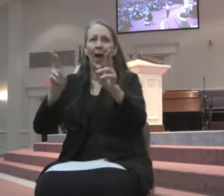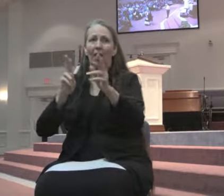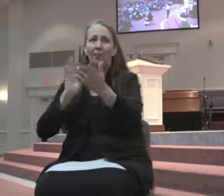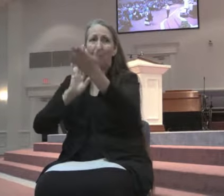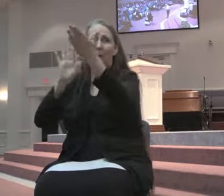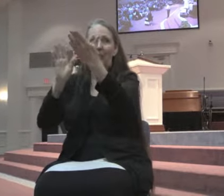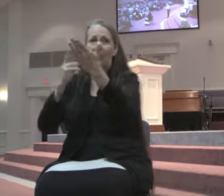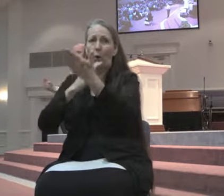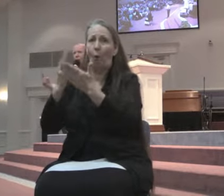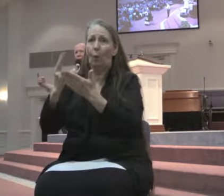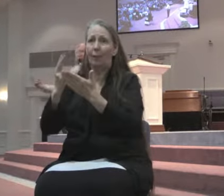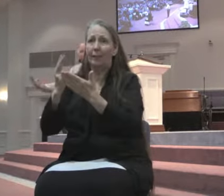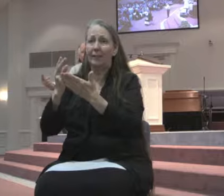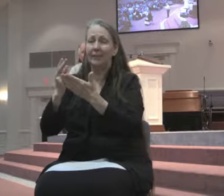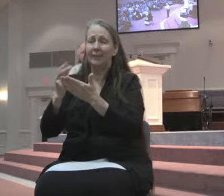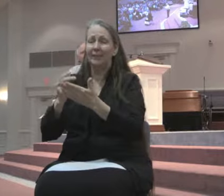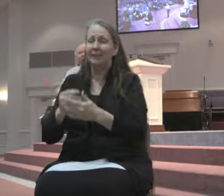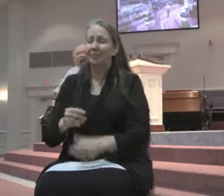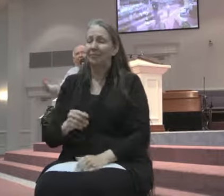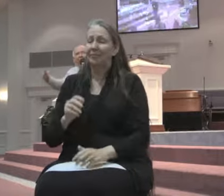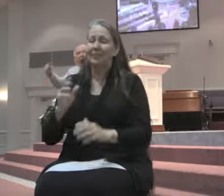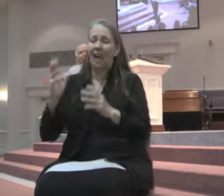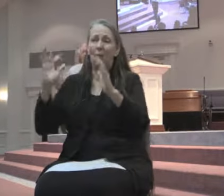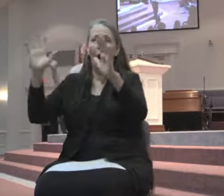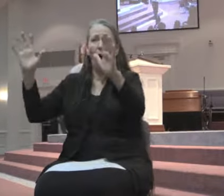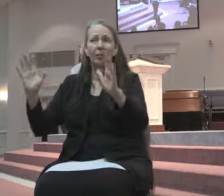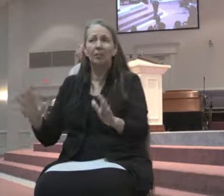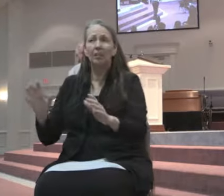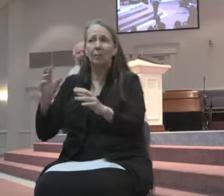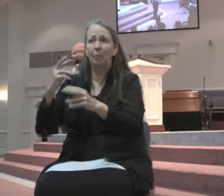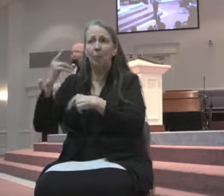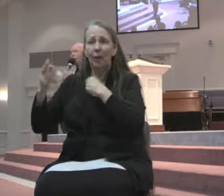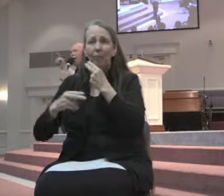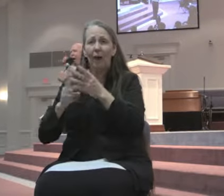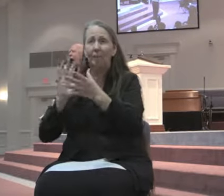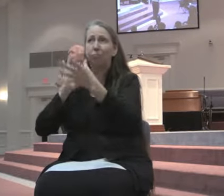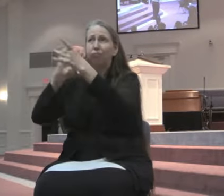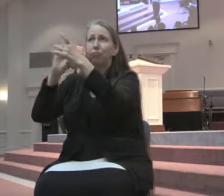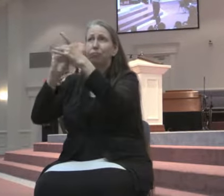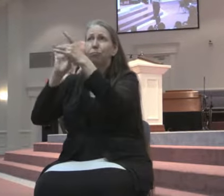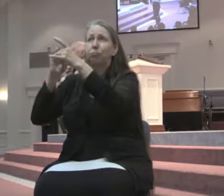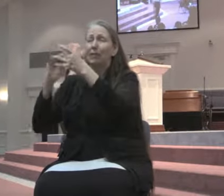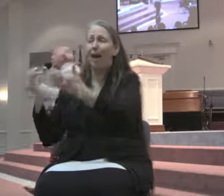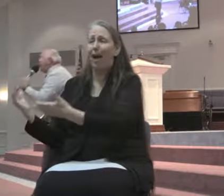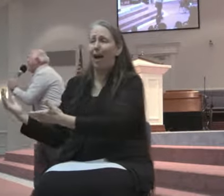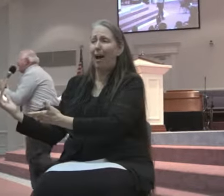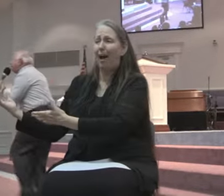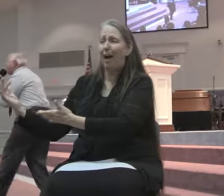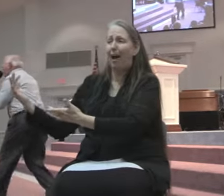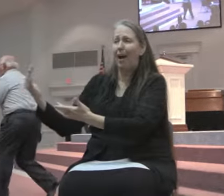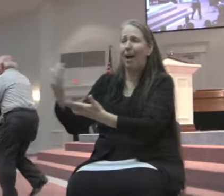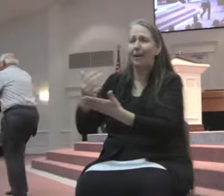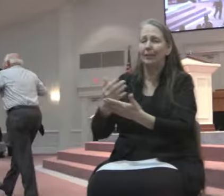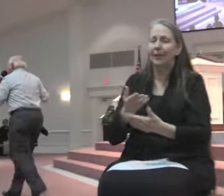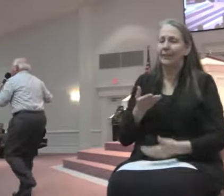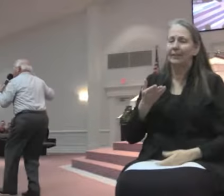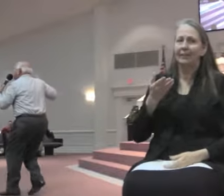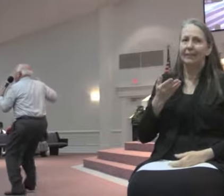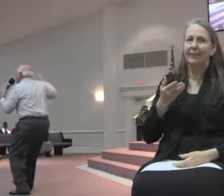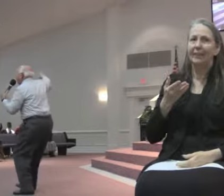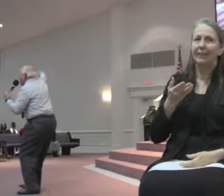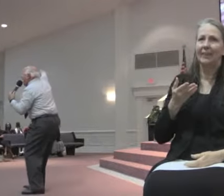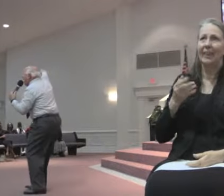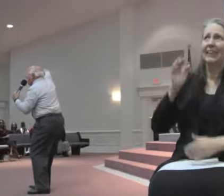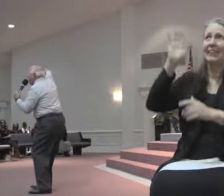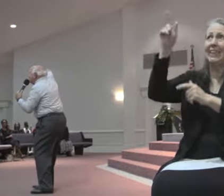all the while, that great revival, that great restoration, that great harvest, it's not in the gold, it's in